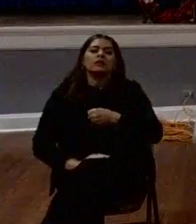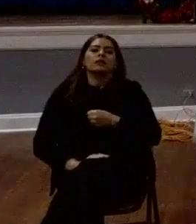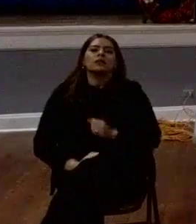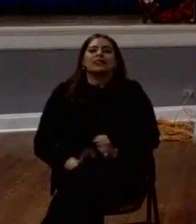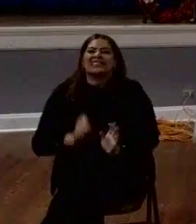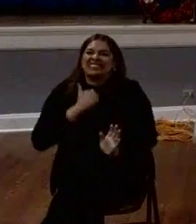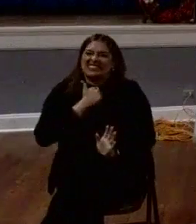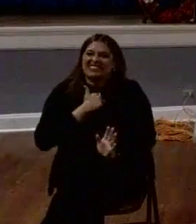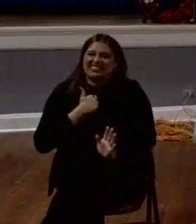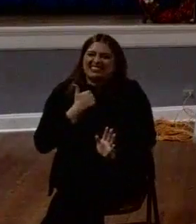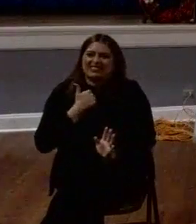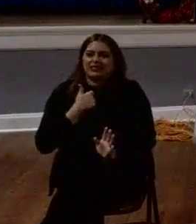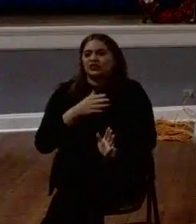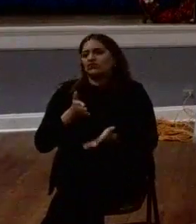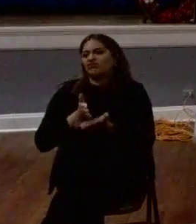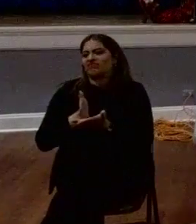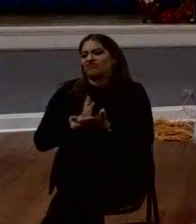Sorry about that.